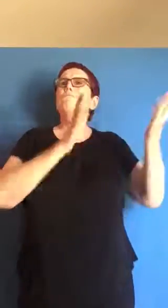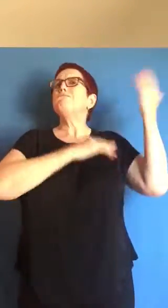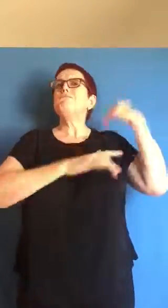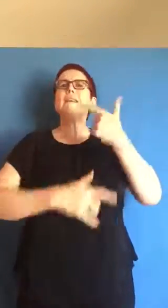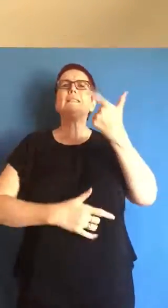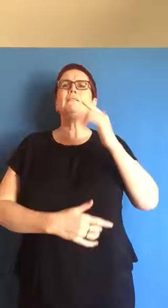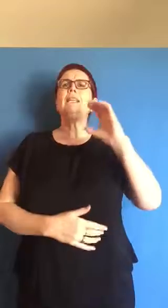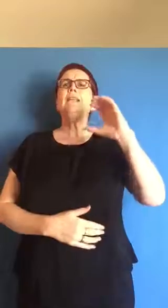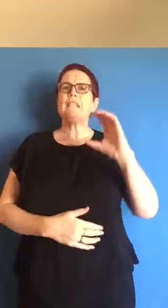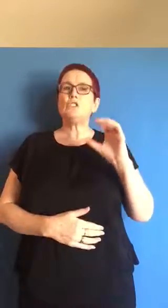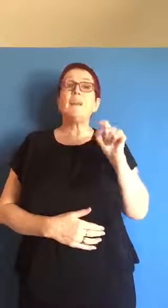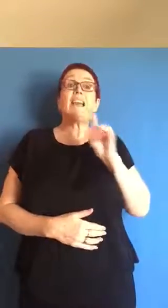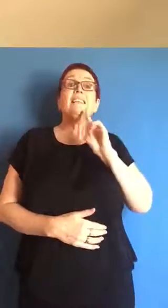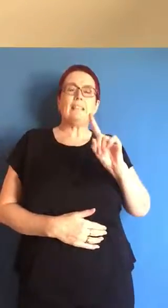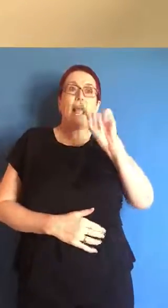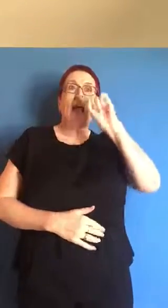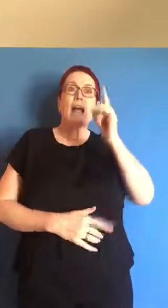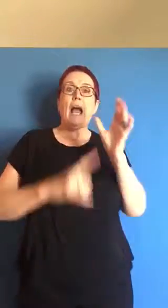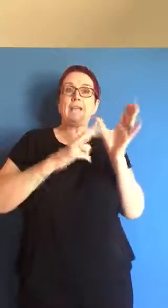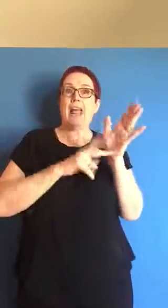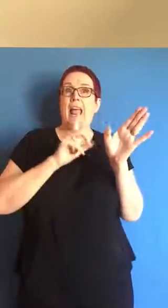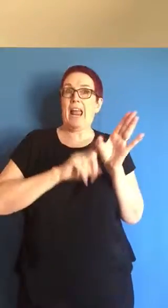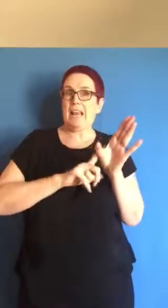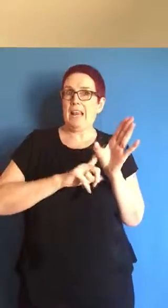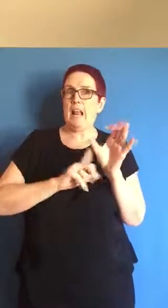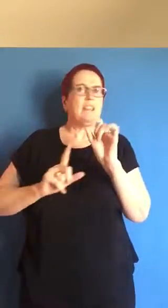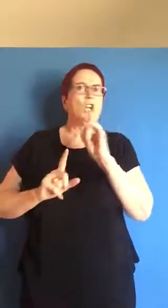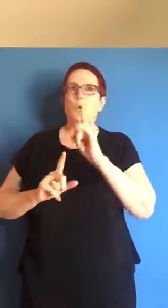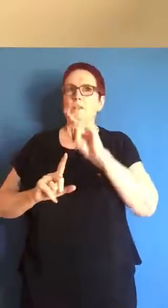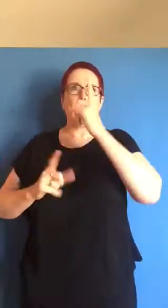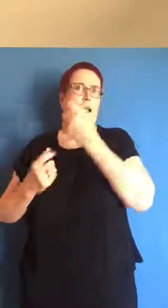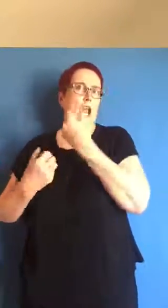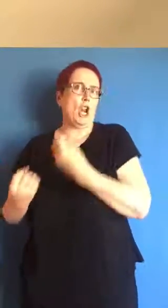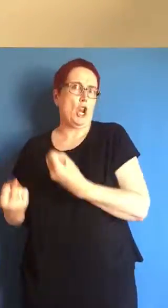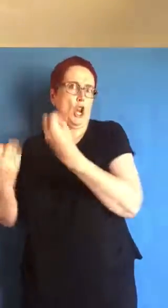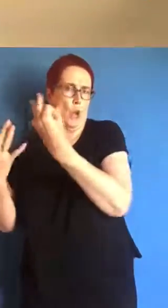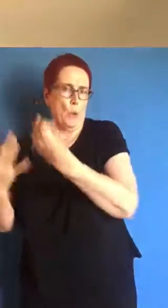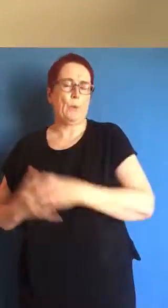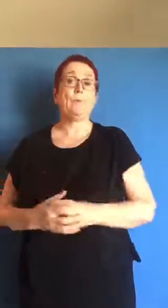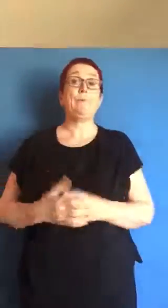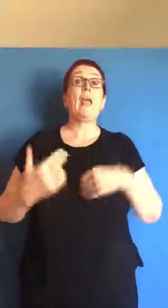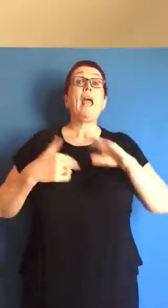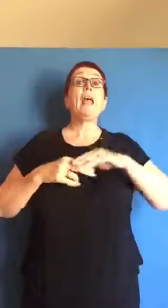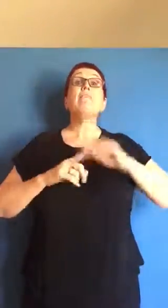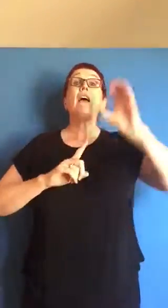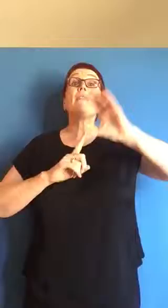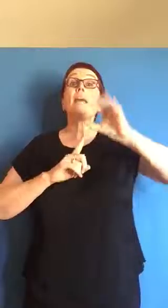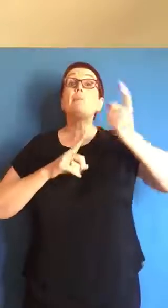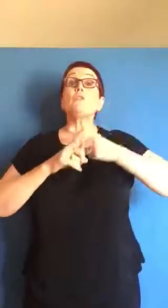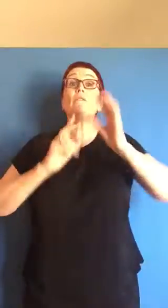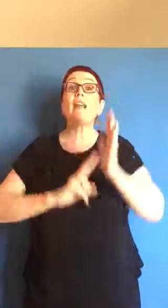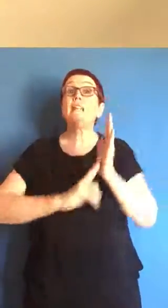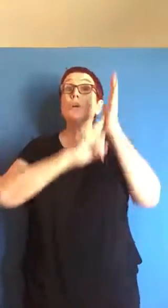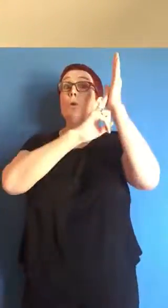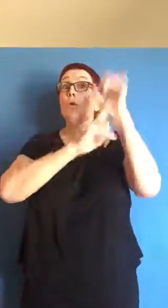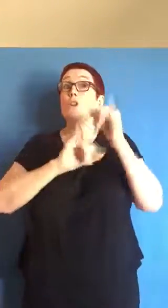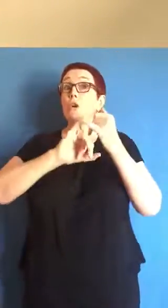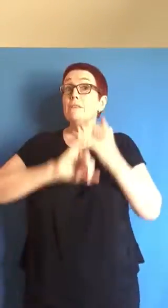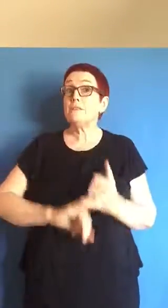century used can't any rather than can't no. If the capital of England had been in the north of the country instead of the south of the country,